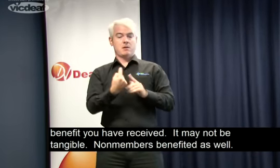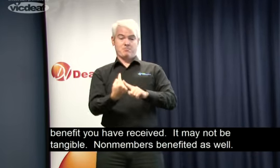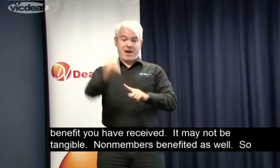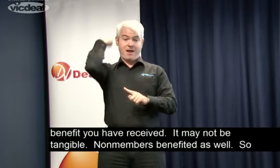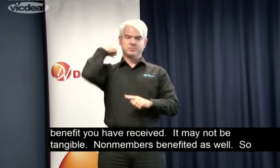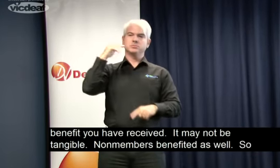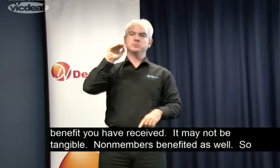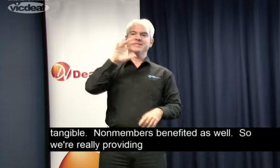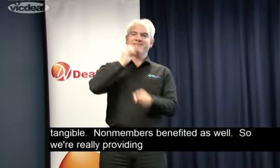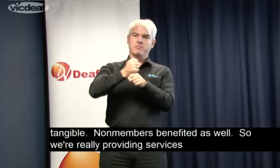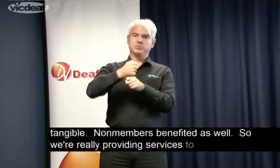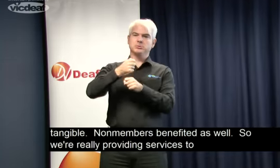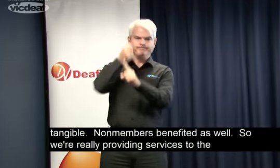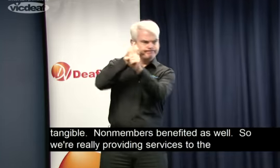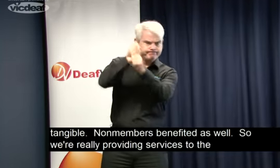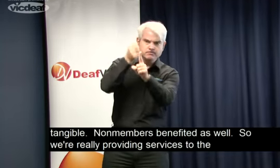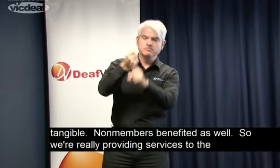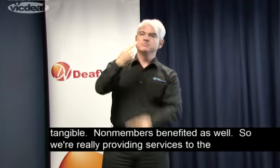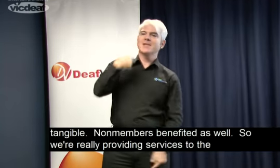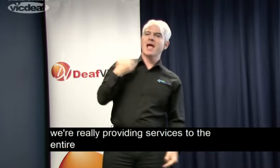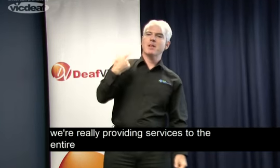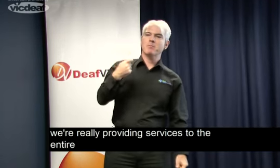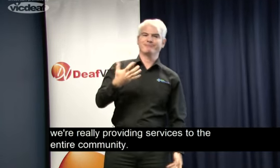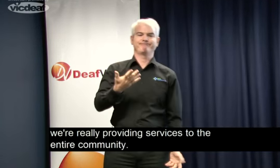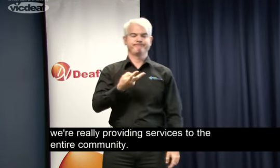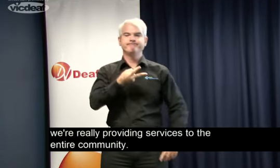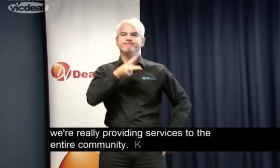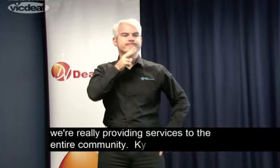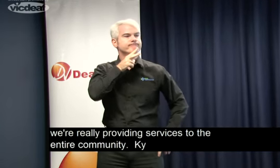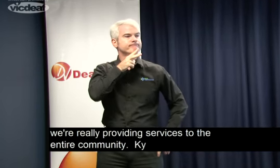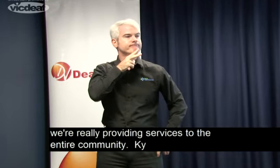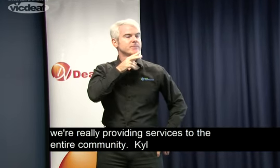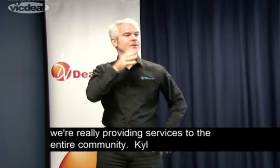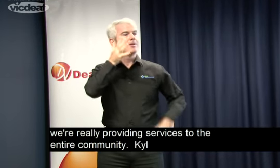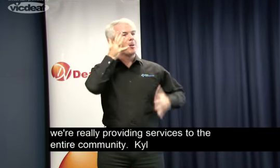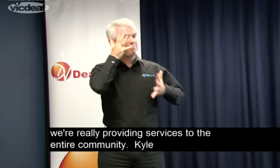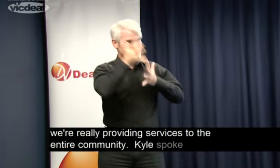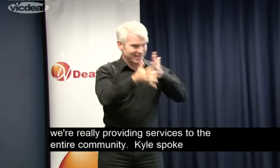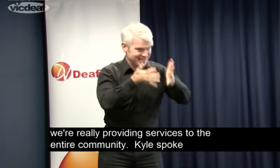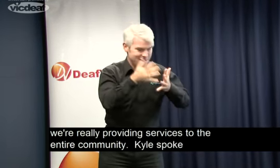about the past where we lobbied government and they'd ask how many members do we have, and we'd have to say 200.